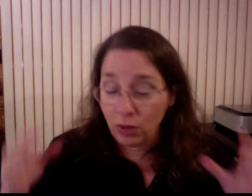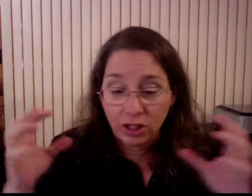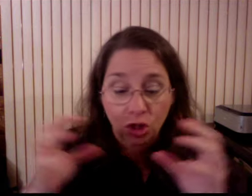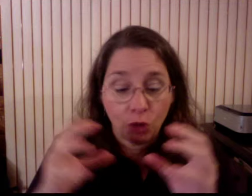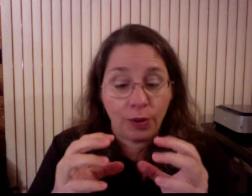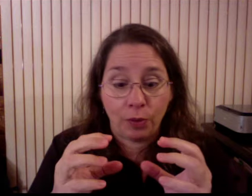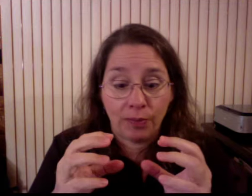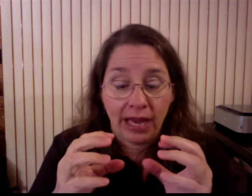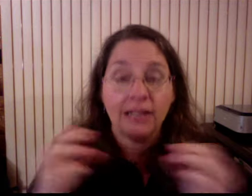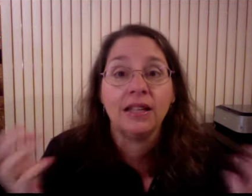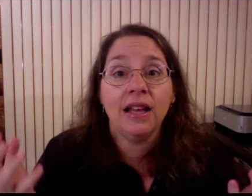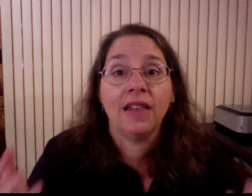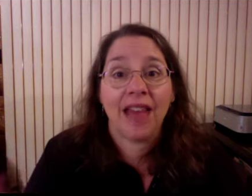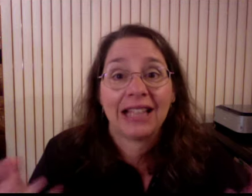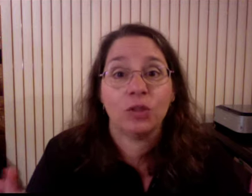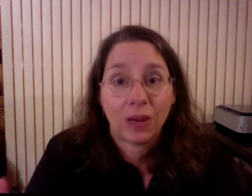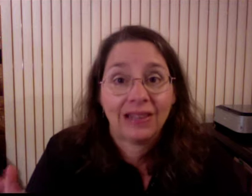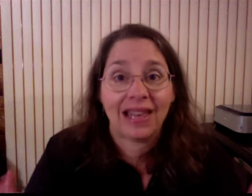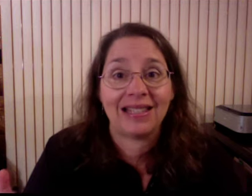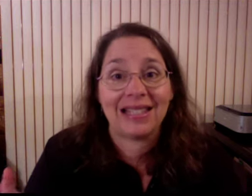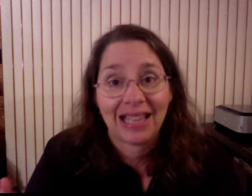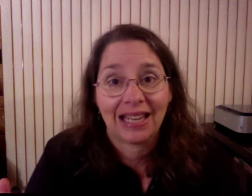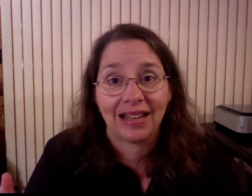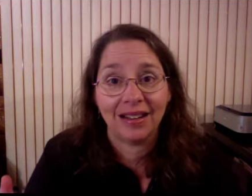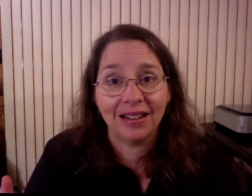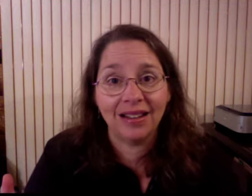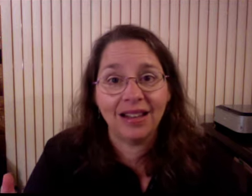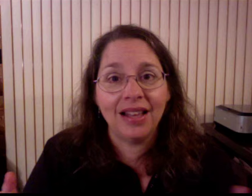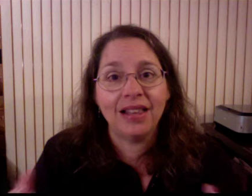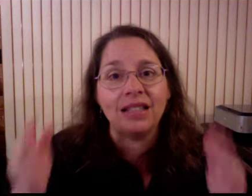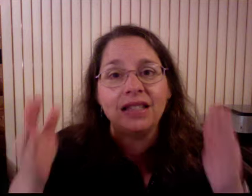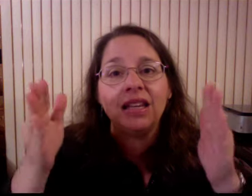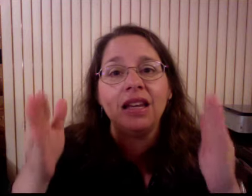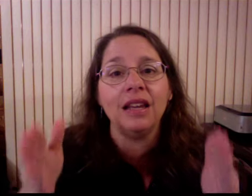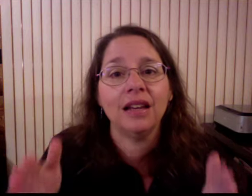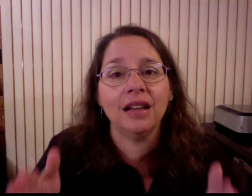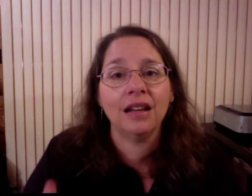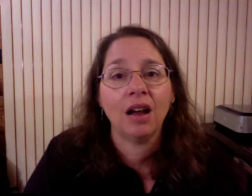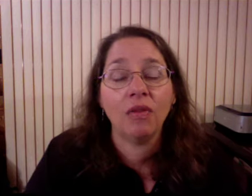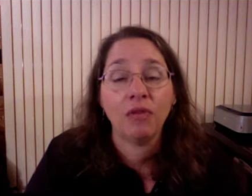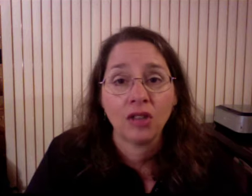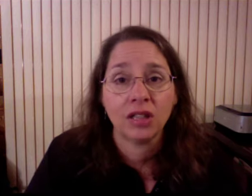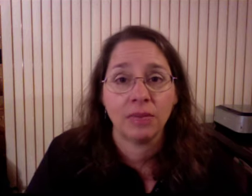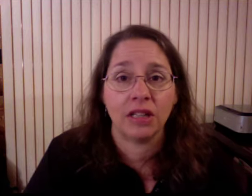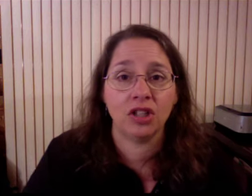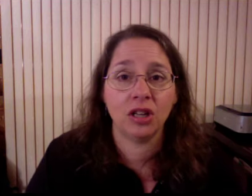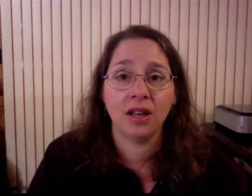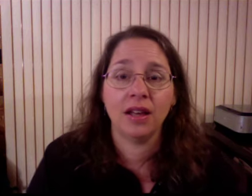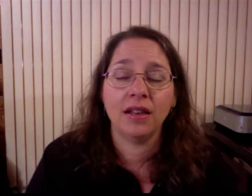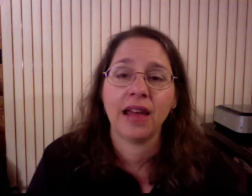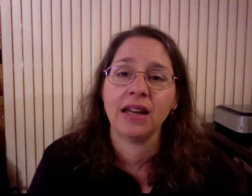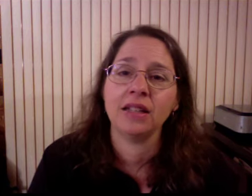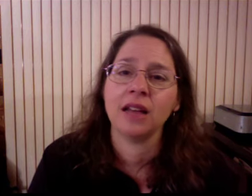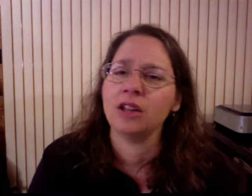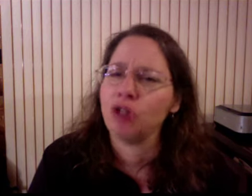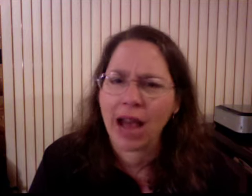the two people meet, that's what they see. They see a false image that is